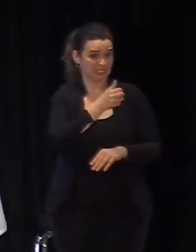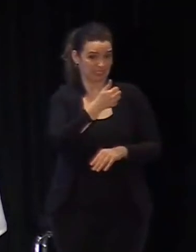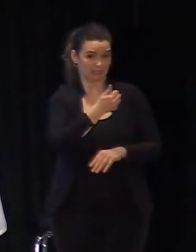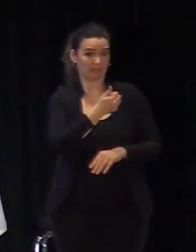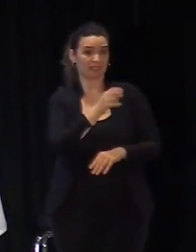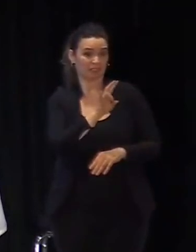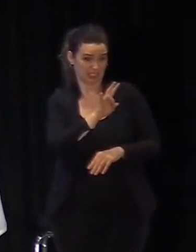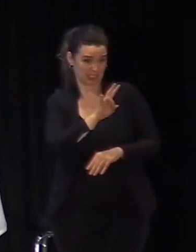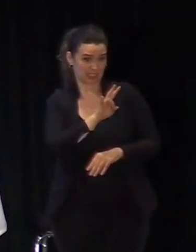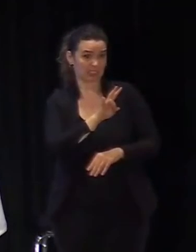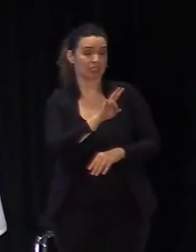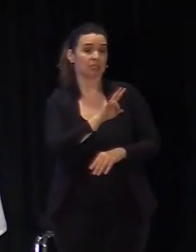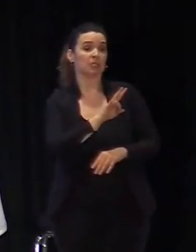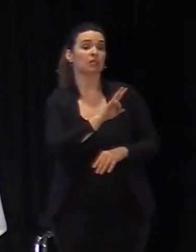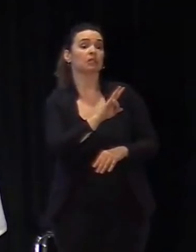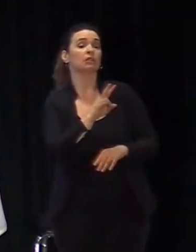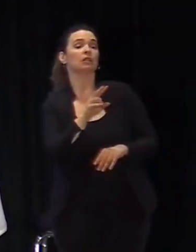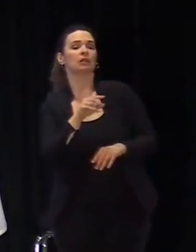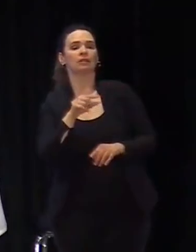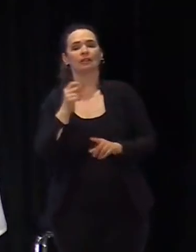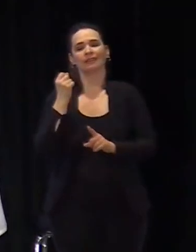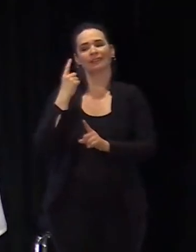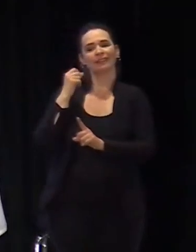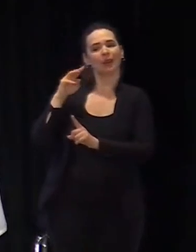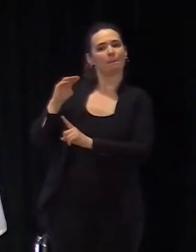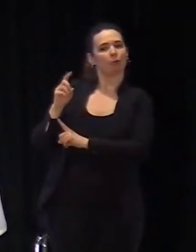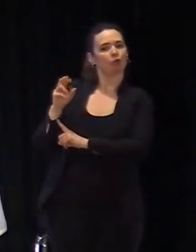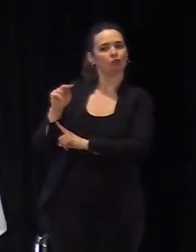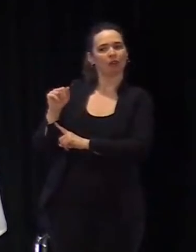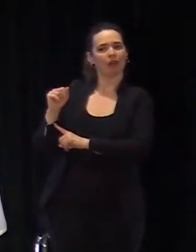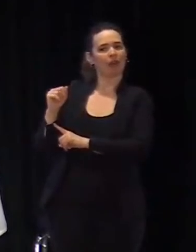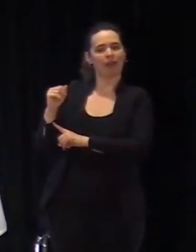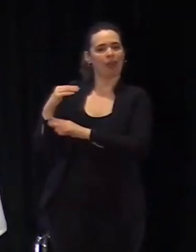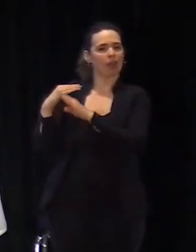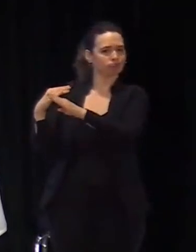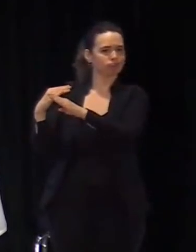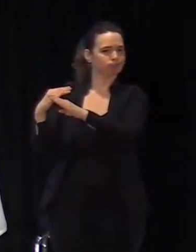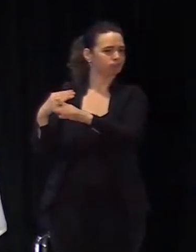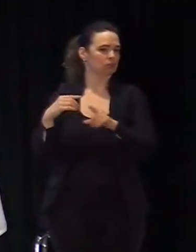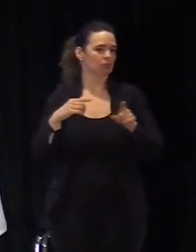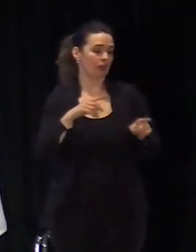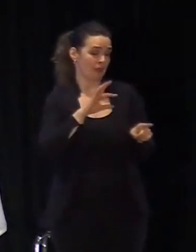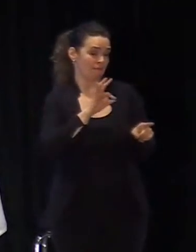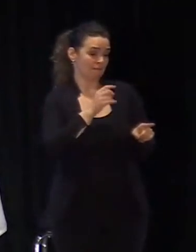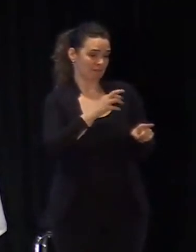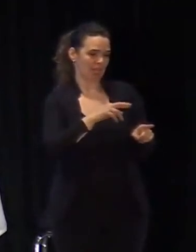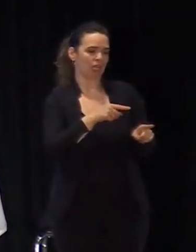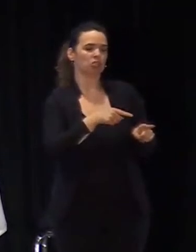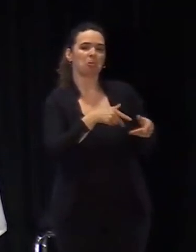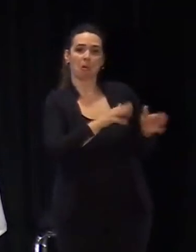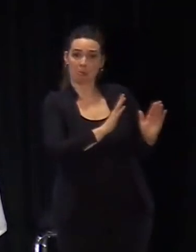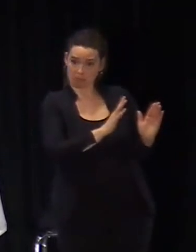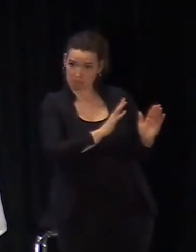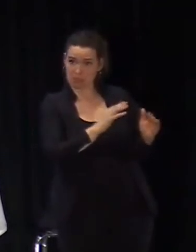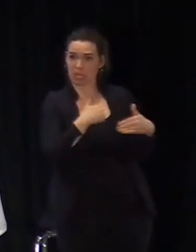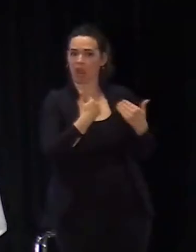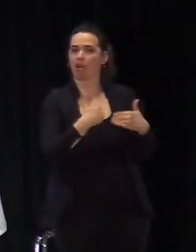Again, that's just the basic rules with what vaccine people have. But if you're 16 years old with